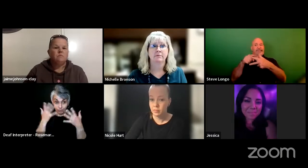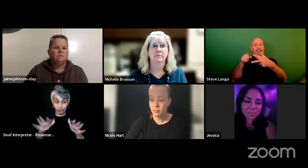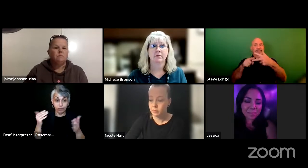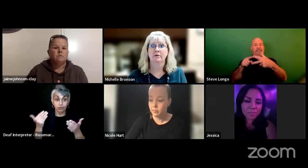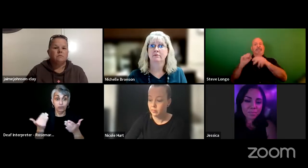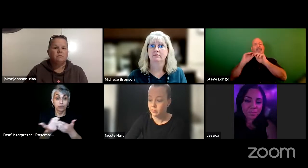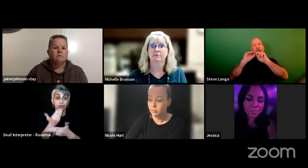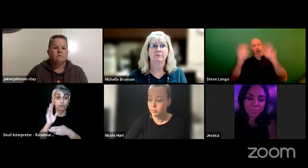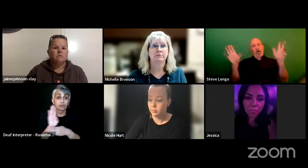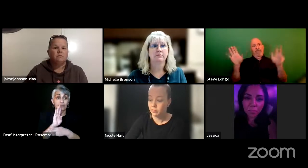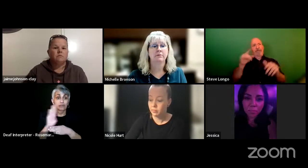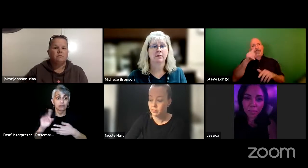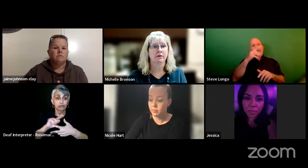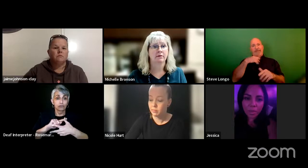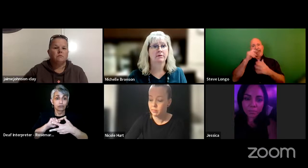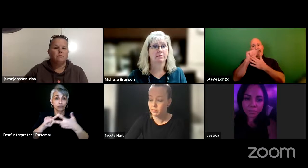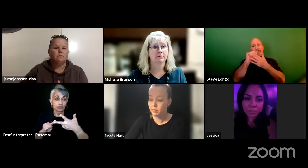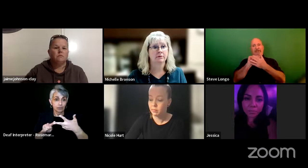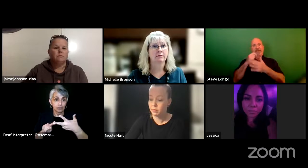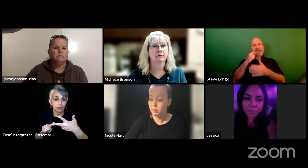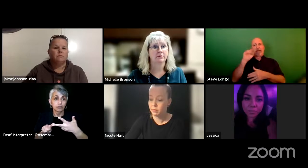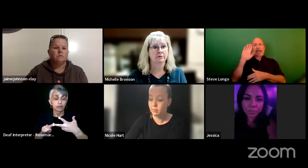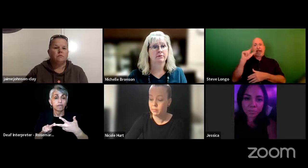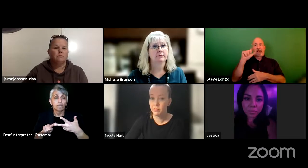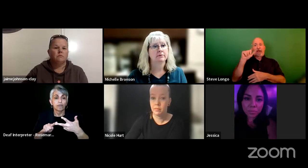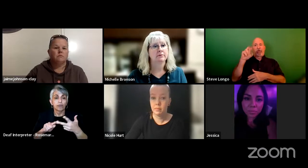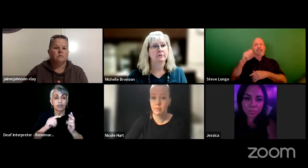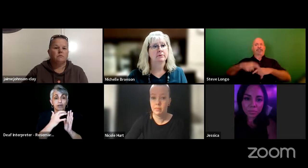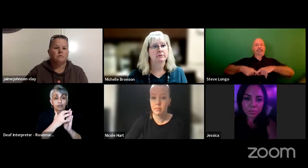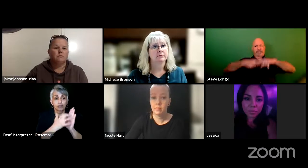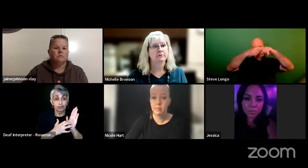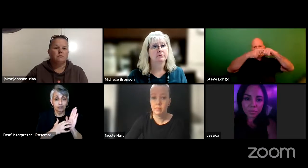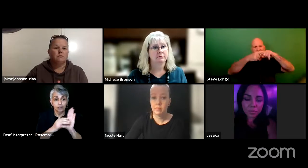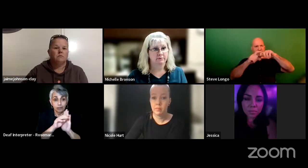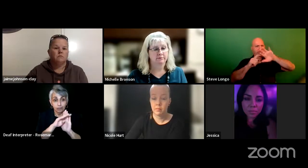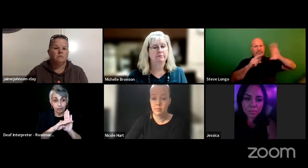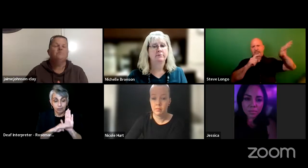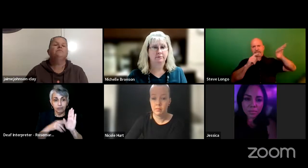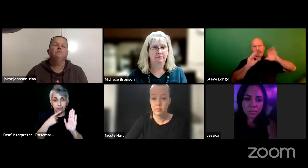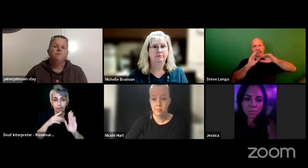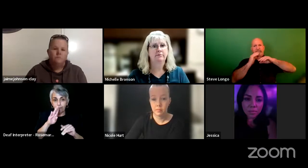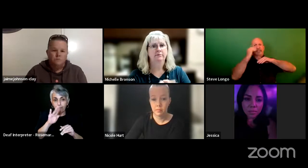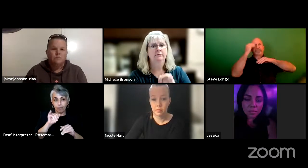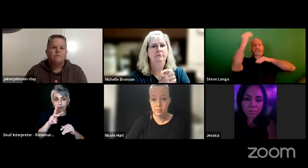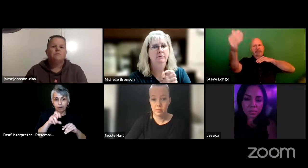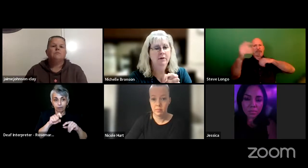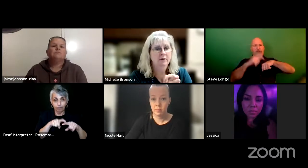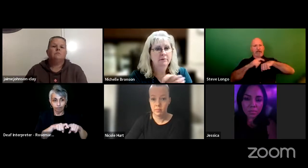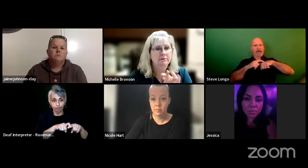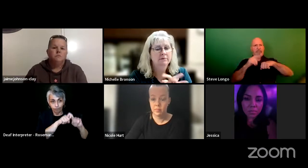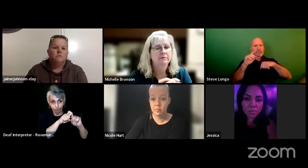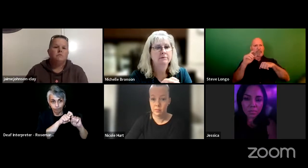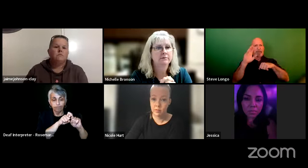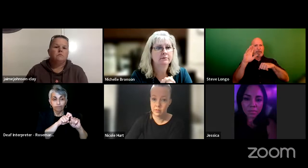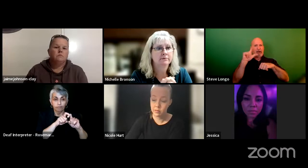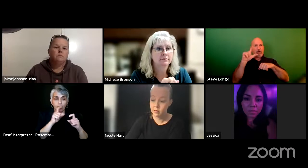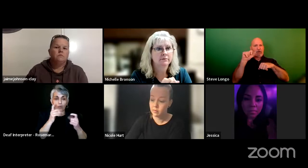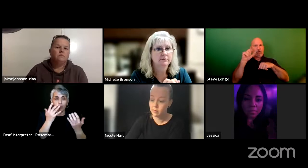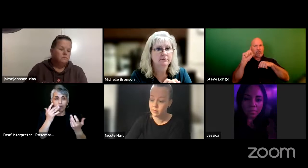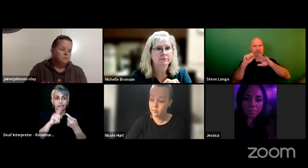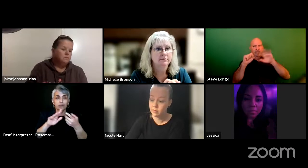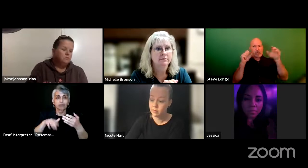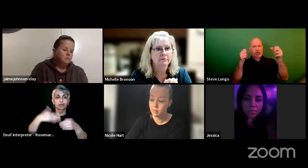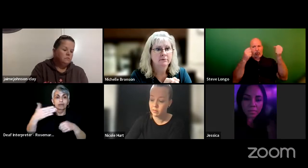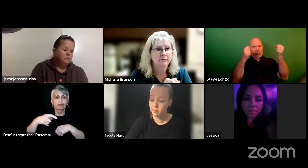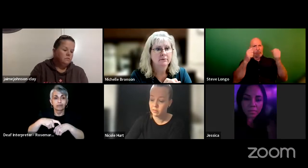Moving to new business, the items that we had placed on new business, the bylaws approval